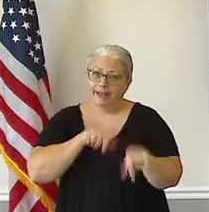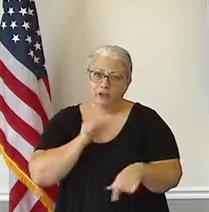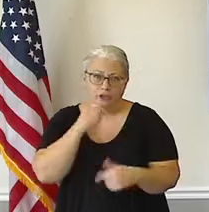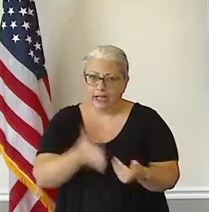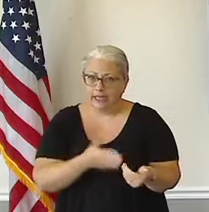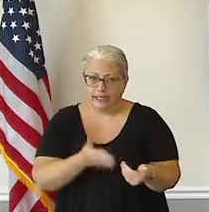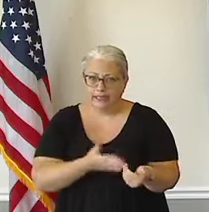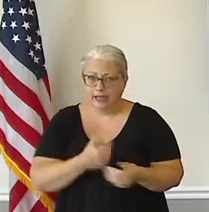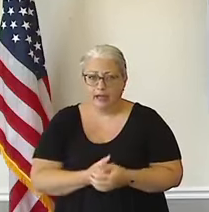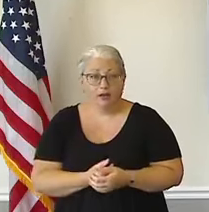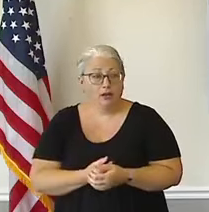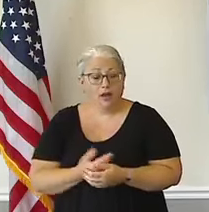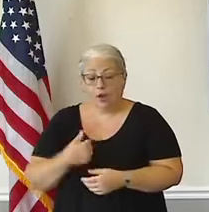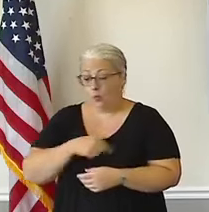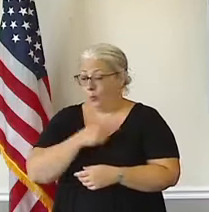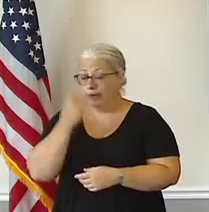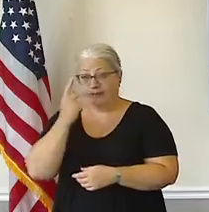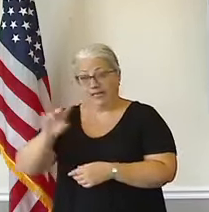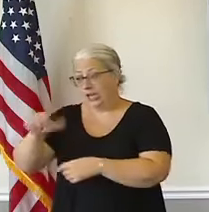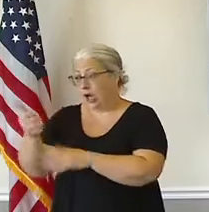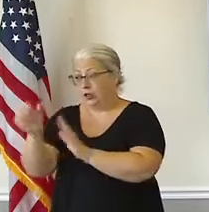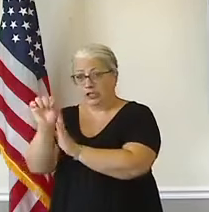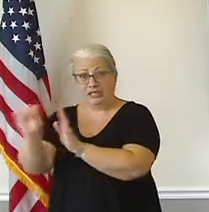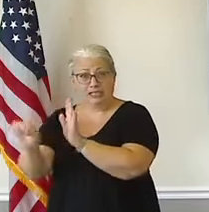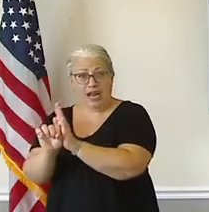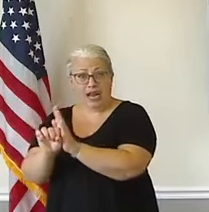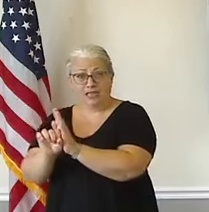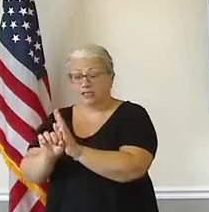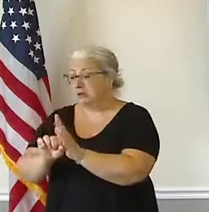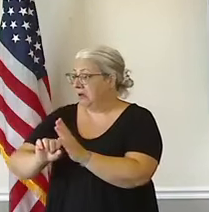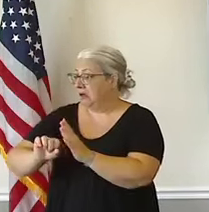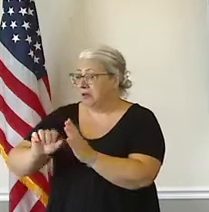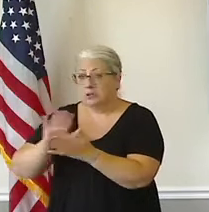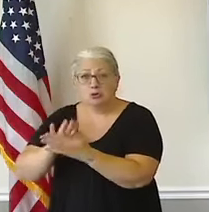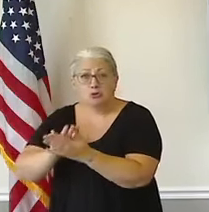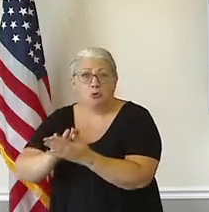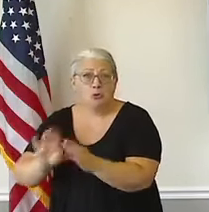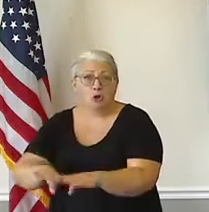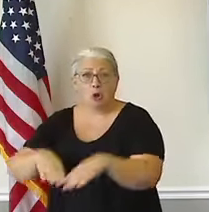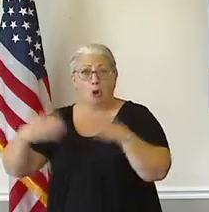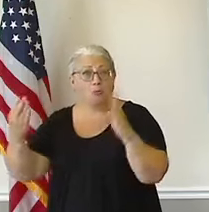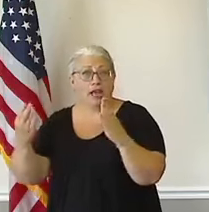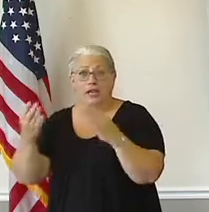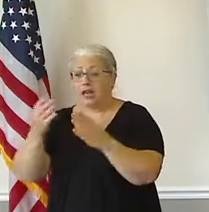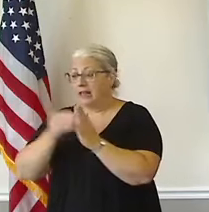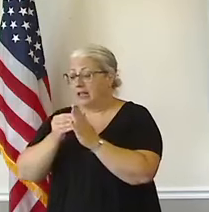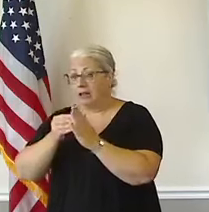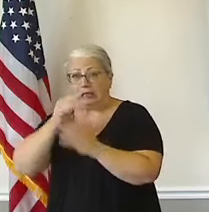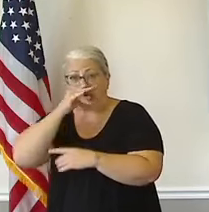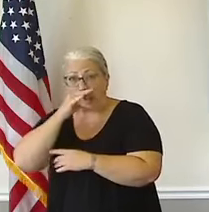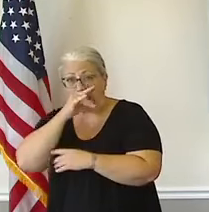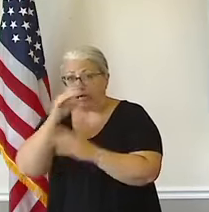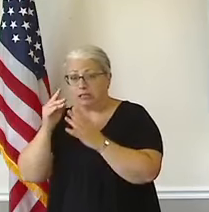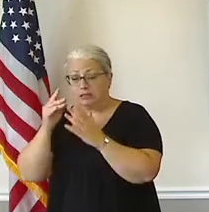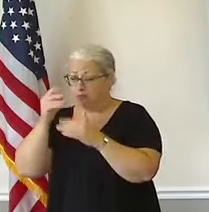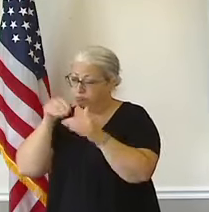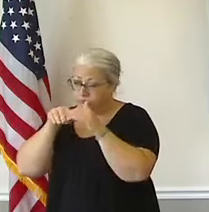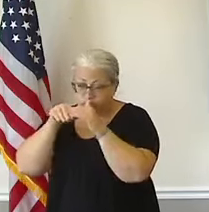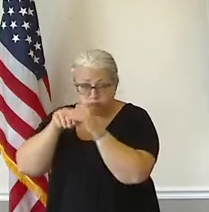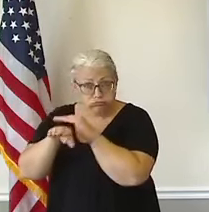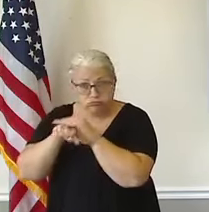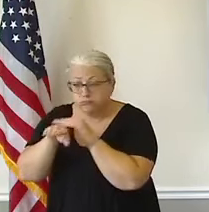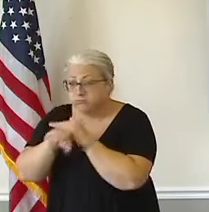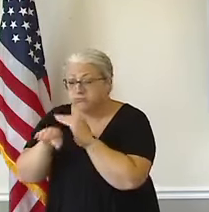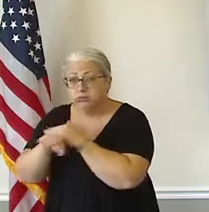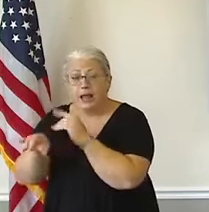in other states where, schools go back sort of full-time, and you have hundreds of cases, and they're closed then for a couple of weeks, and that,